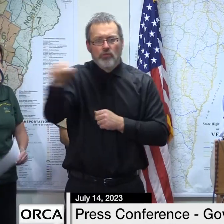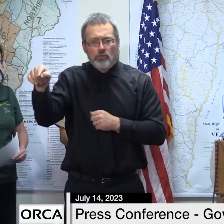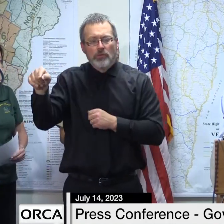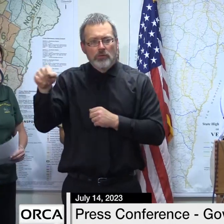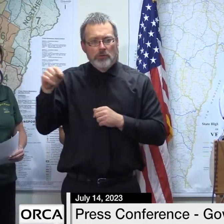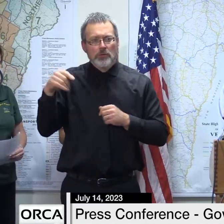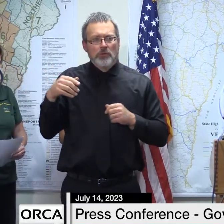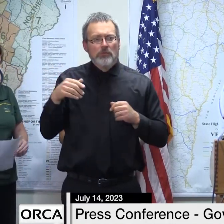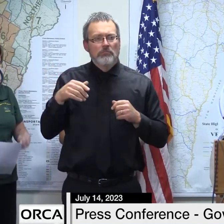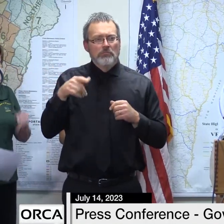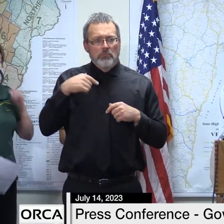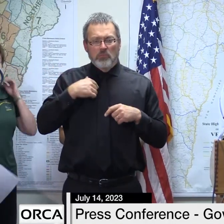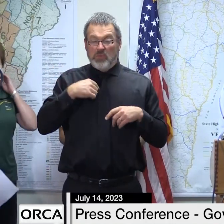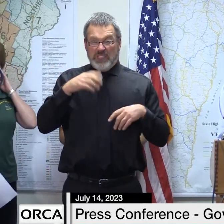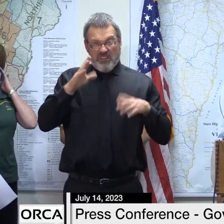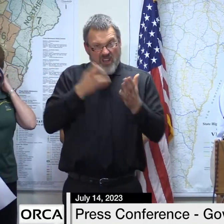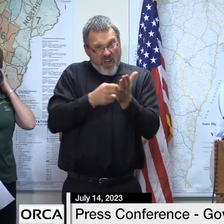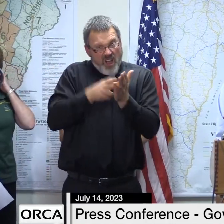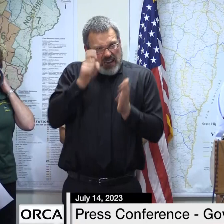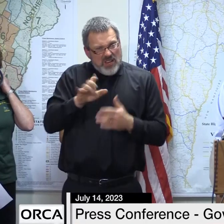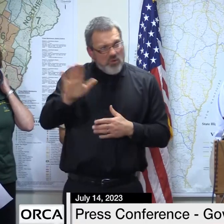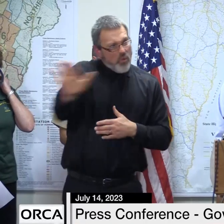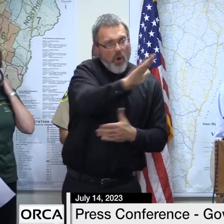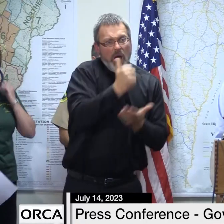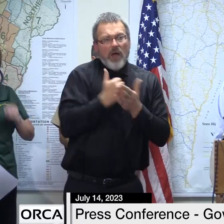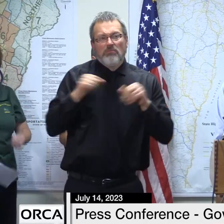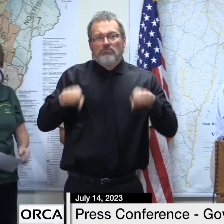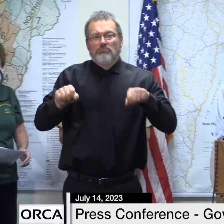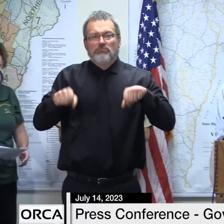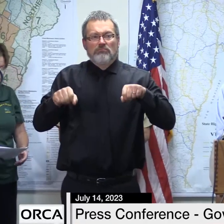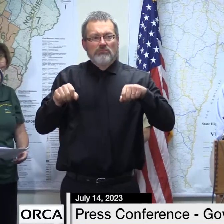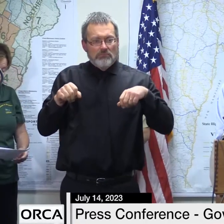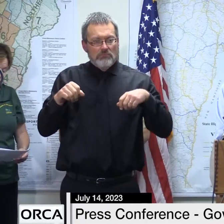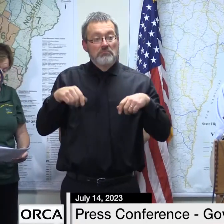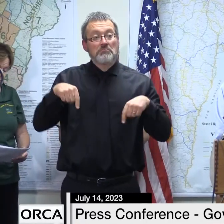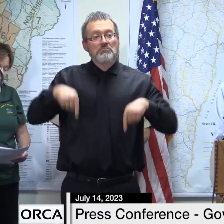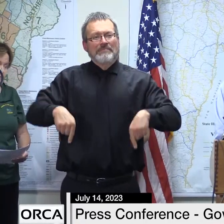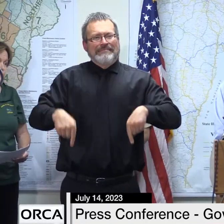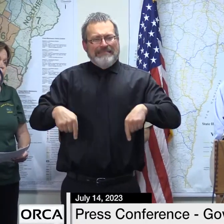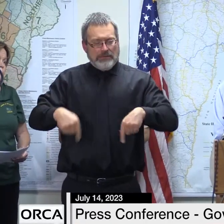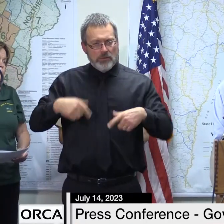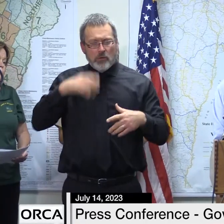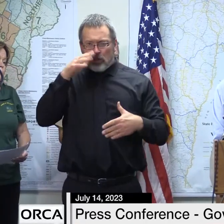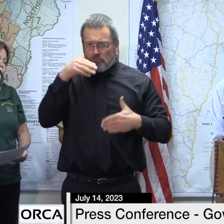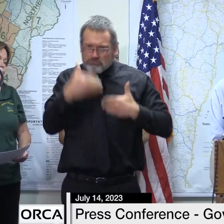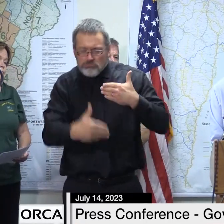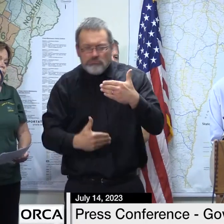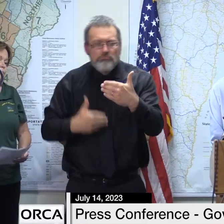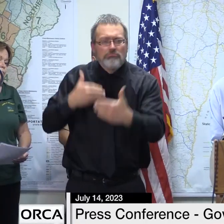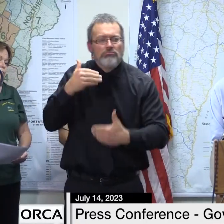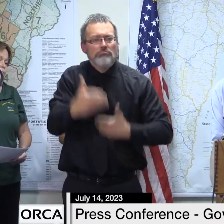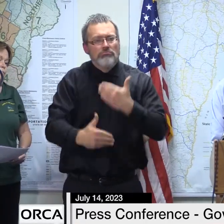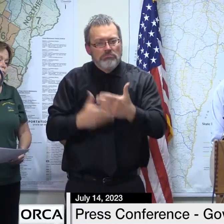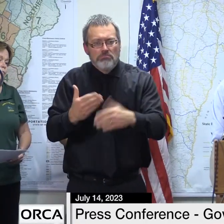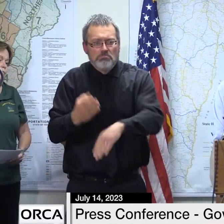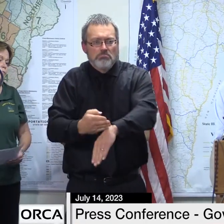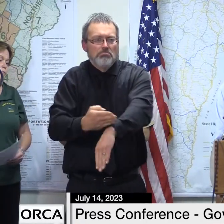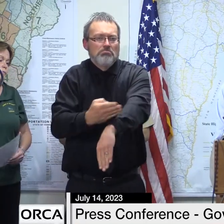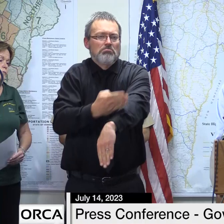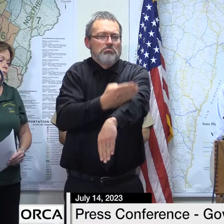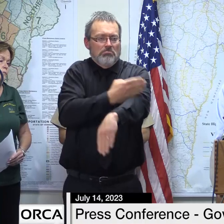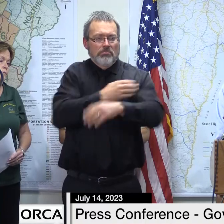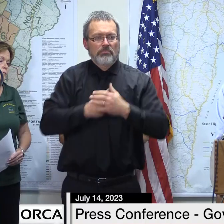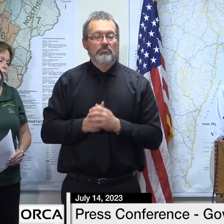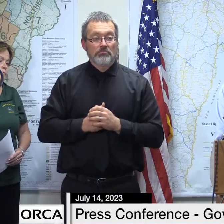help we can provide. I know Vermonters will continue to step up and meet the moment. I'll now turn it over to